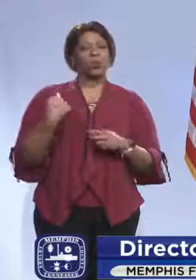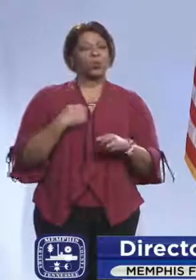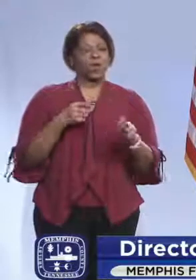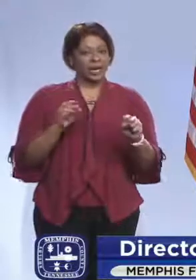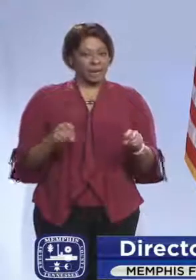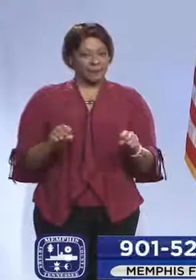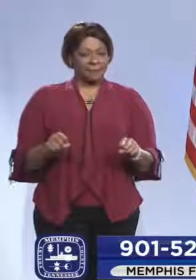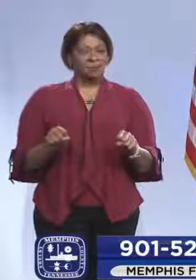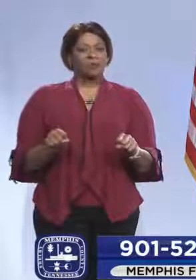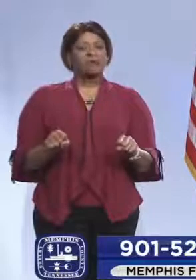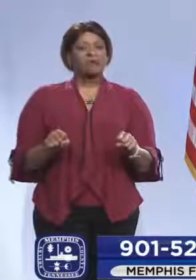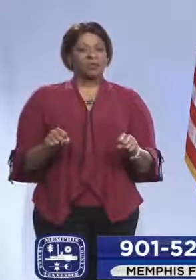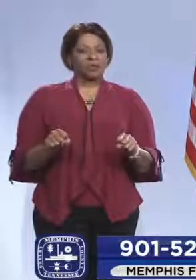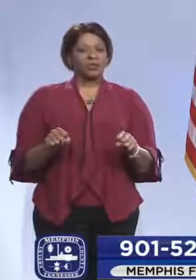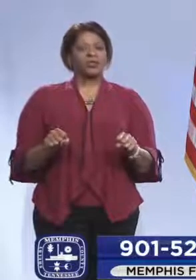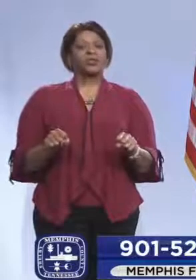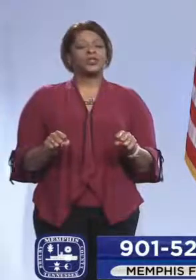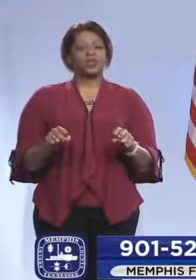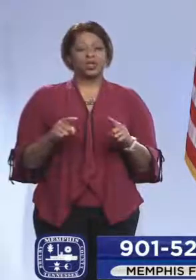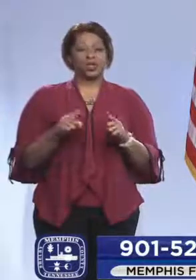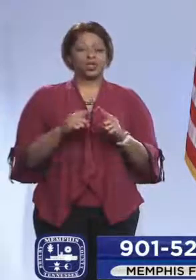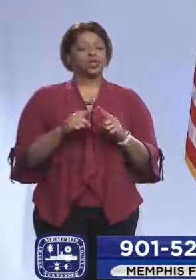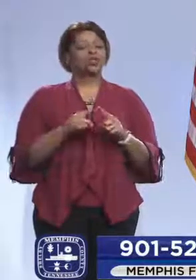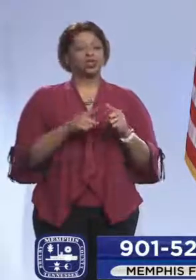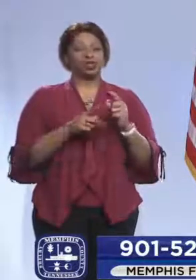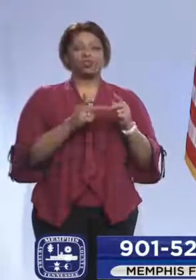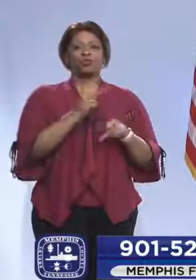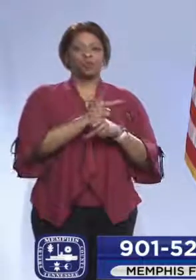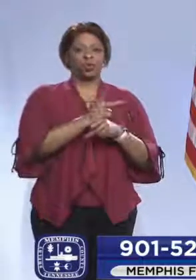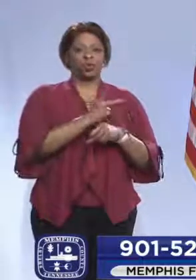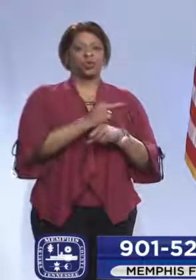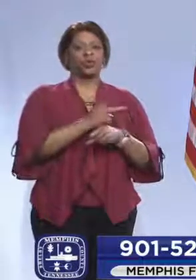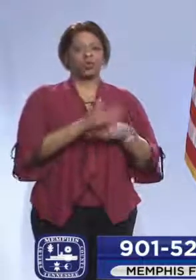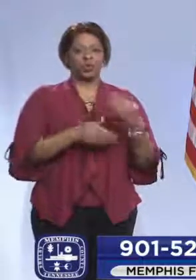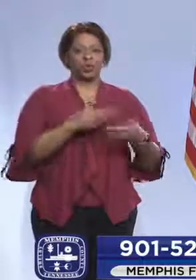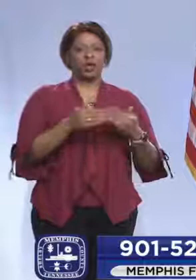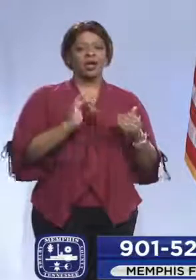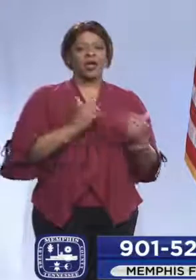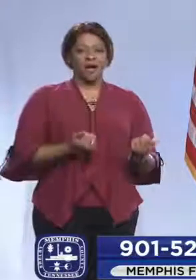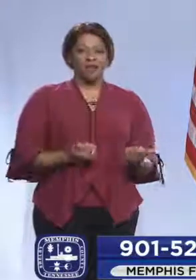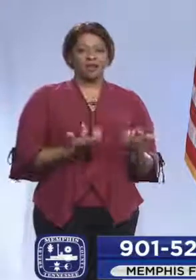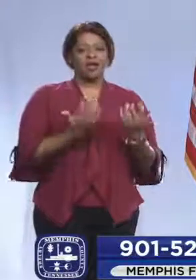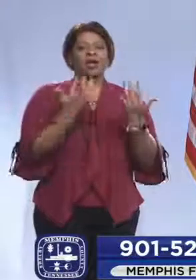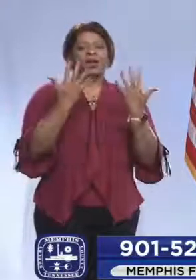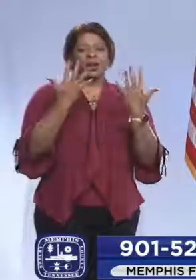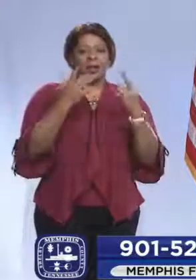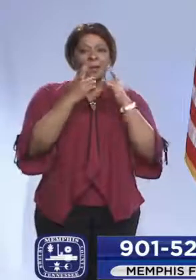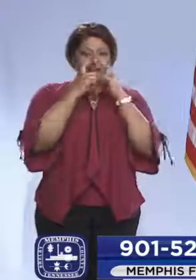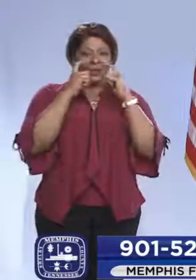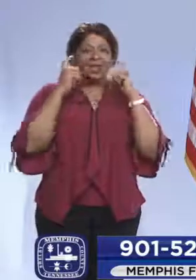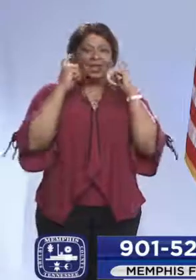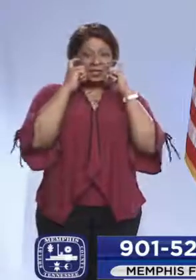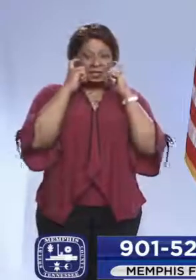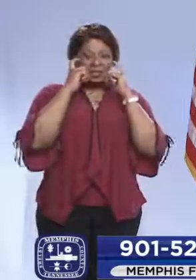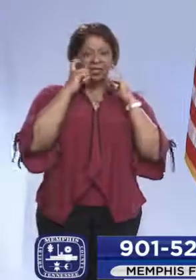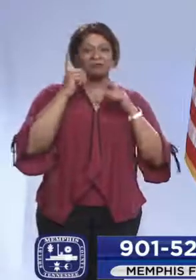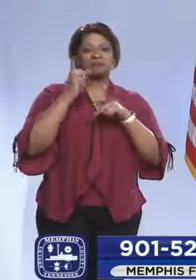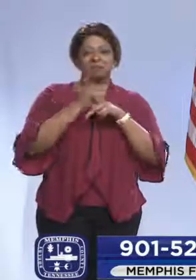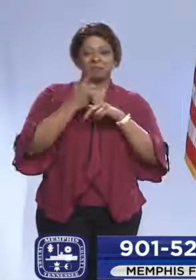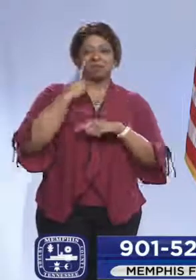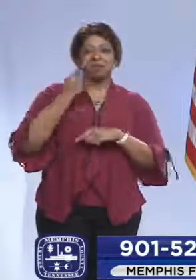able to procure PPE for our firefighters, especially masks. And so we've been